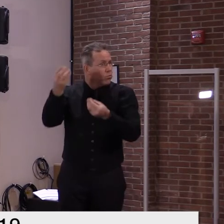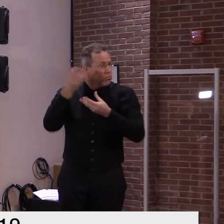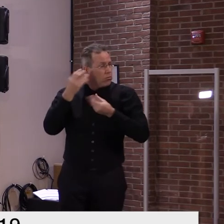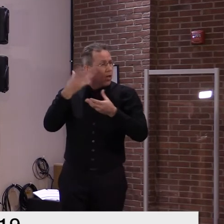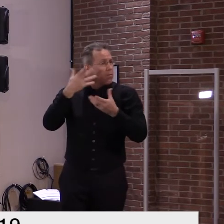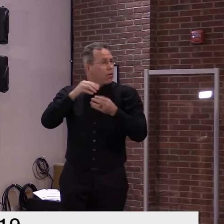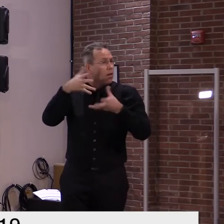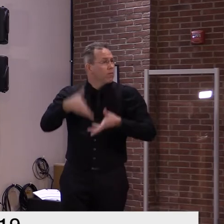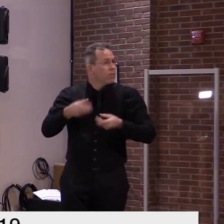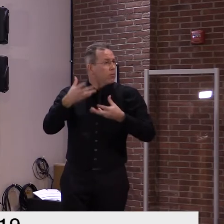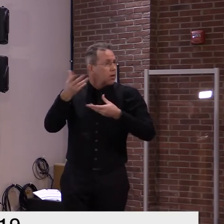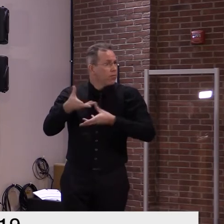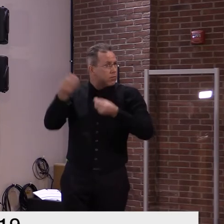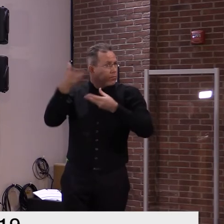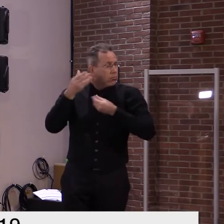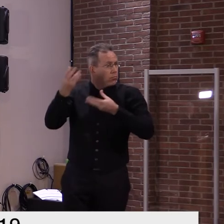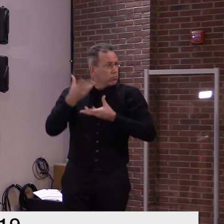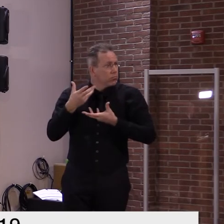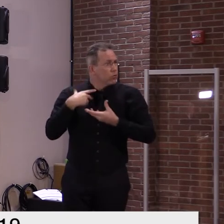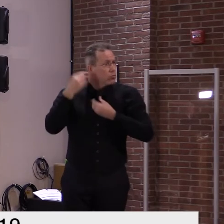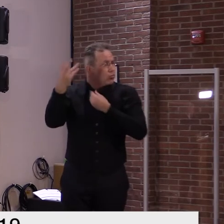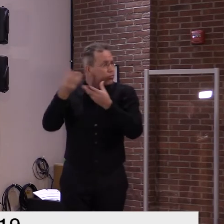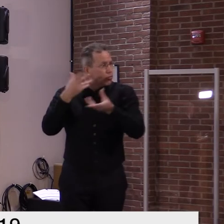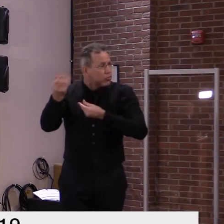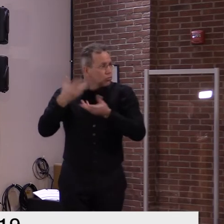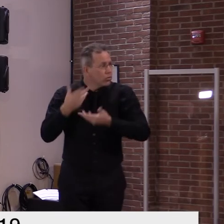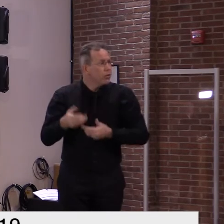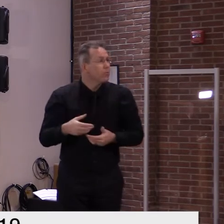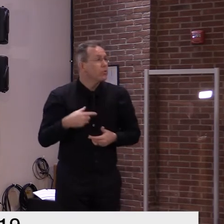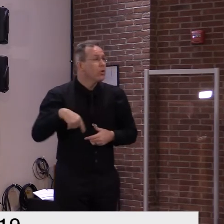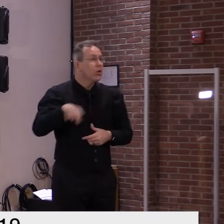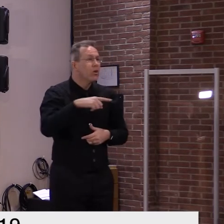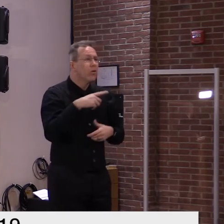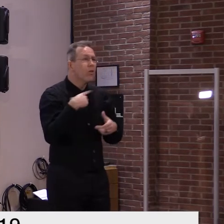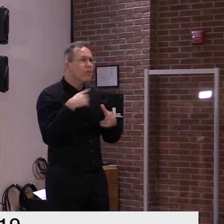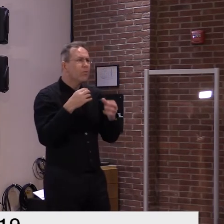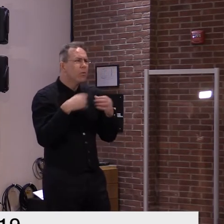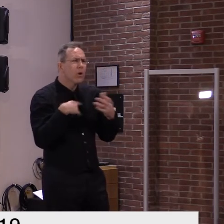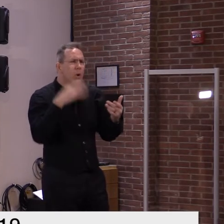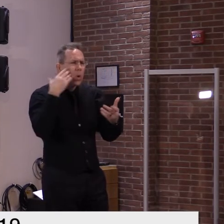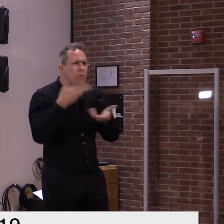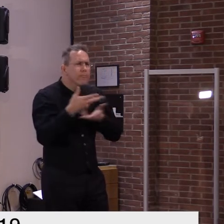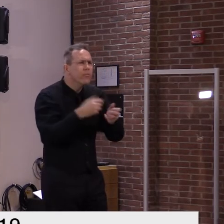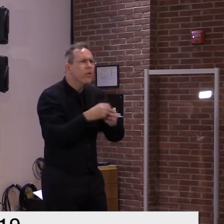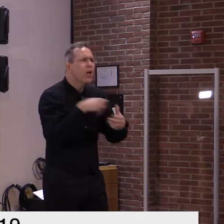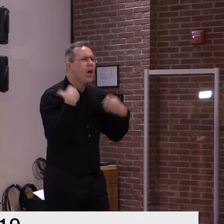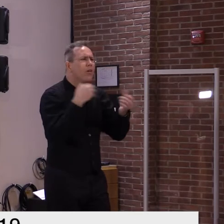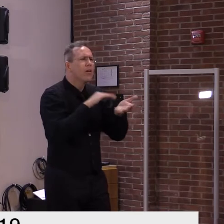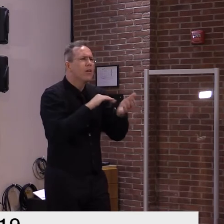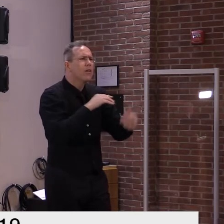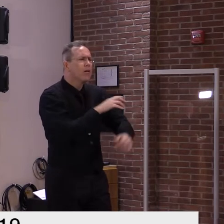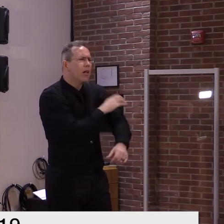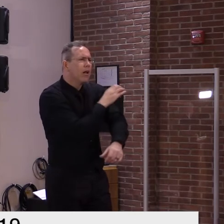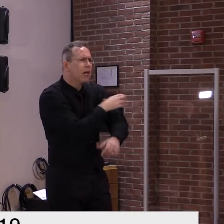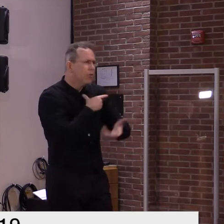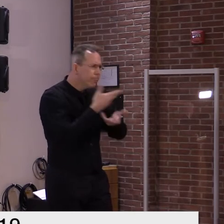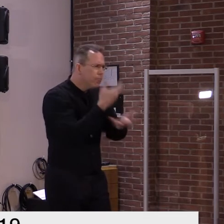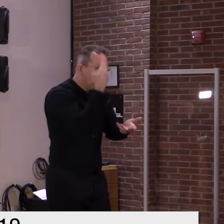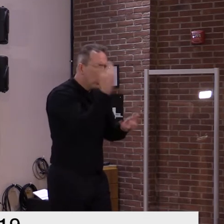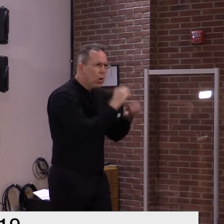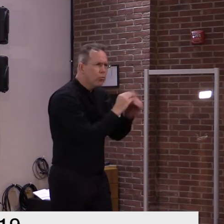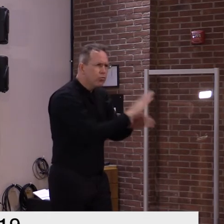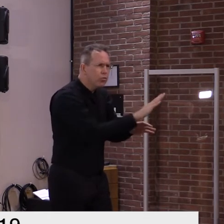clinics, we know precisely who's who in terms of what person is and